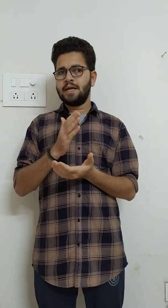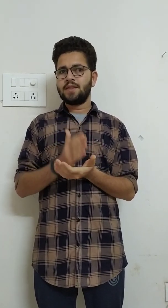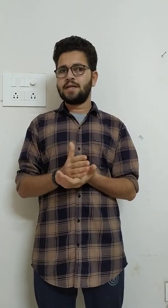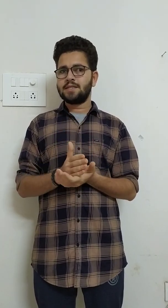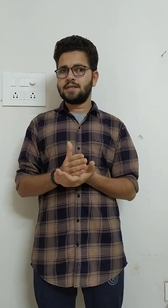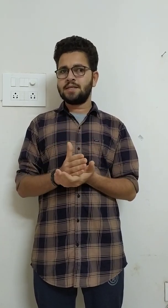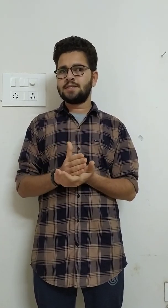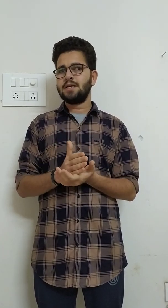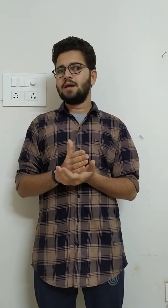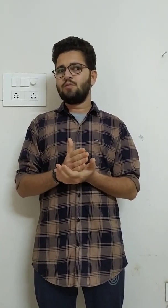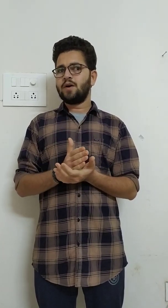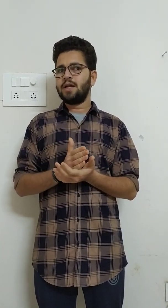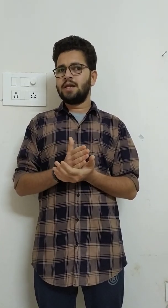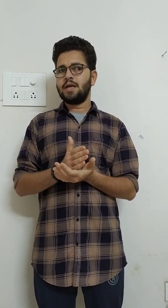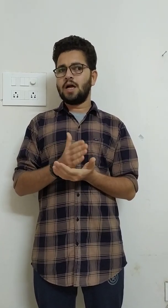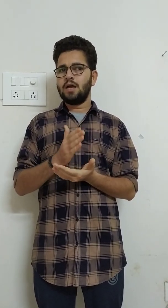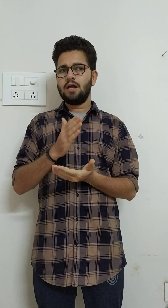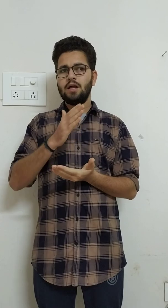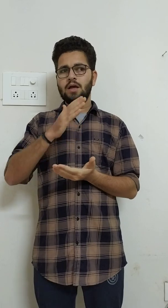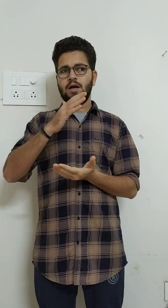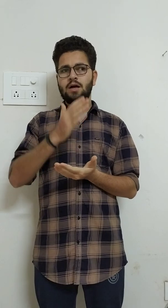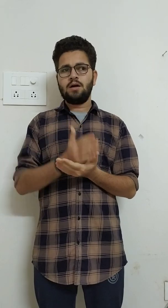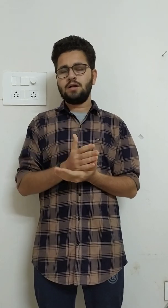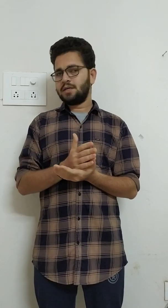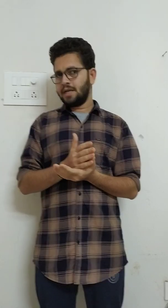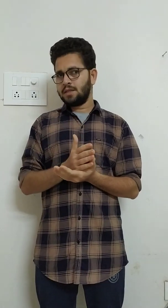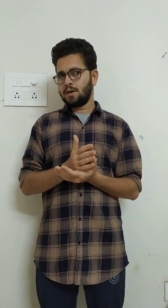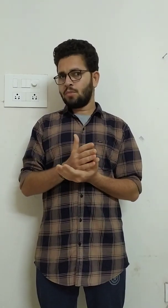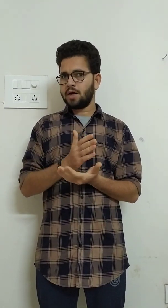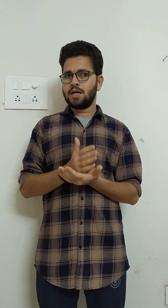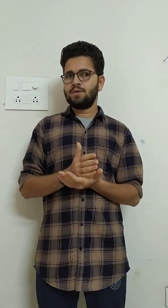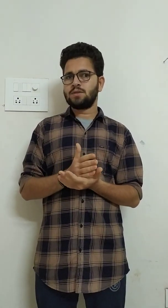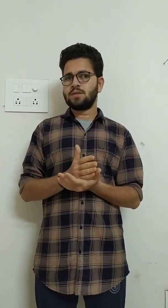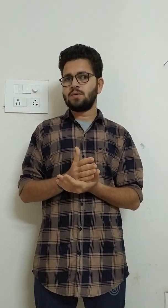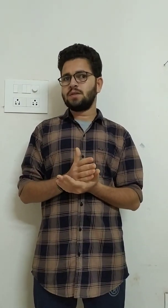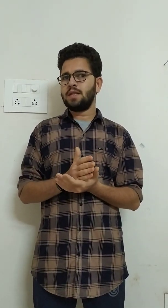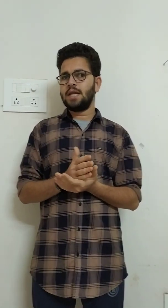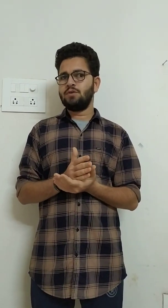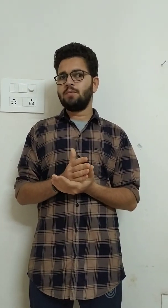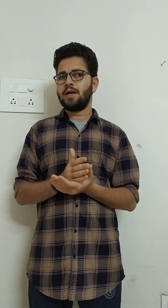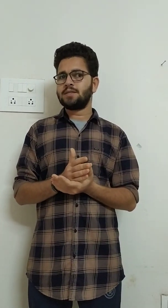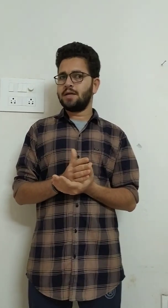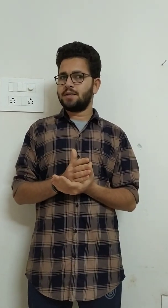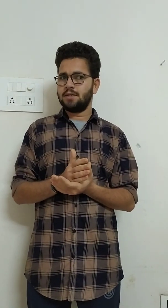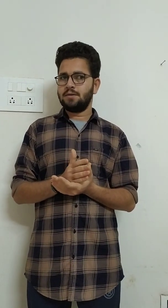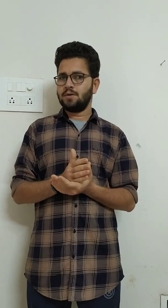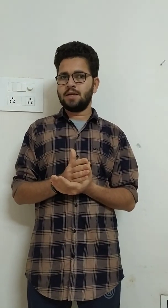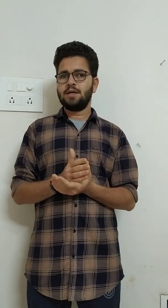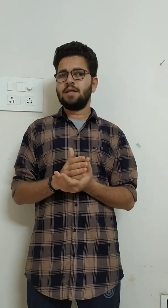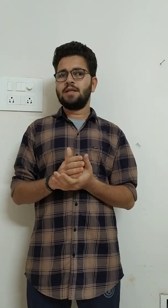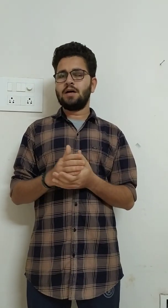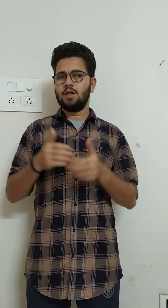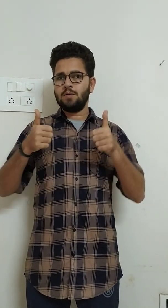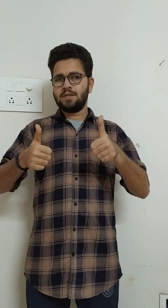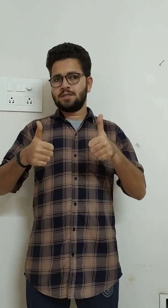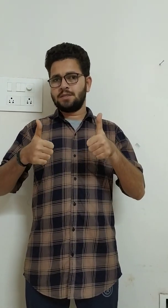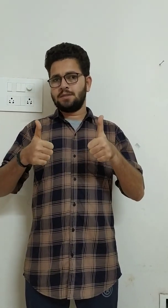take the test series. Finally, take the mock interviews also, then you will be get selected. Okay, all the best.